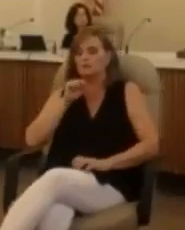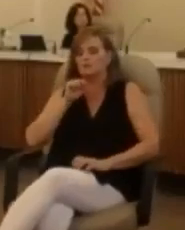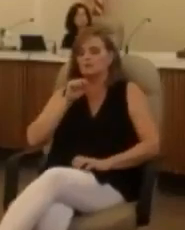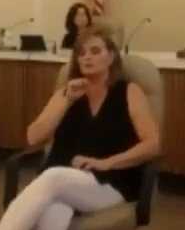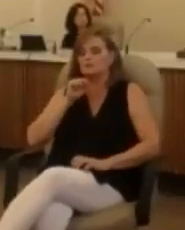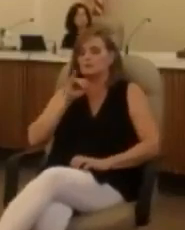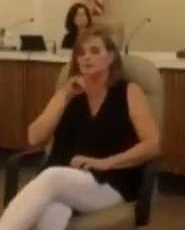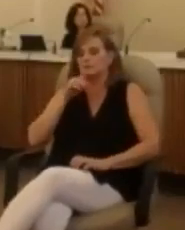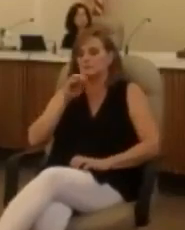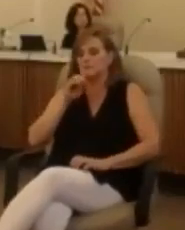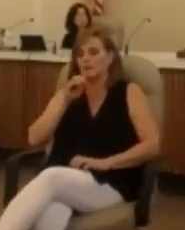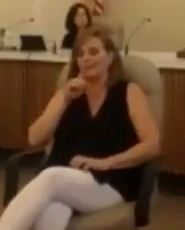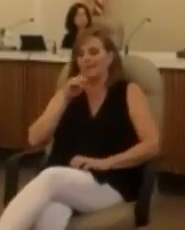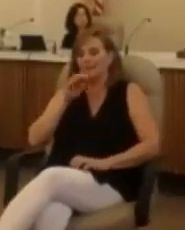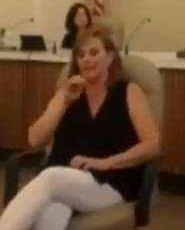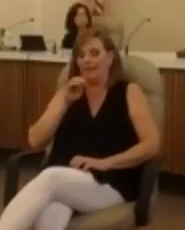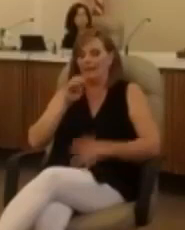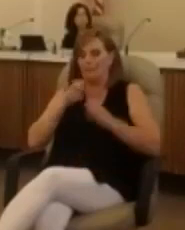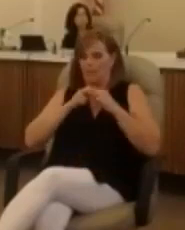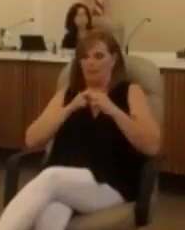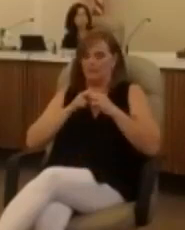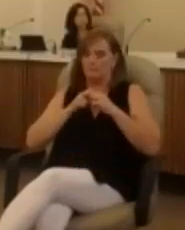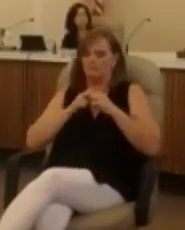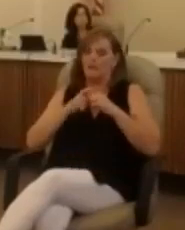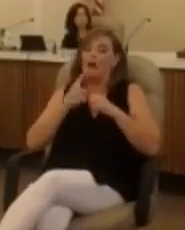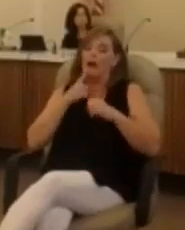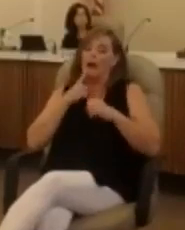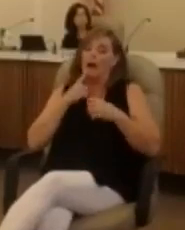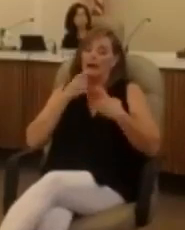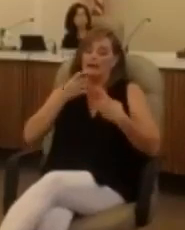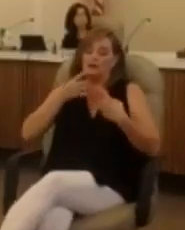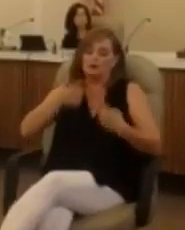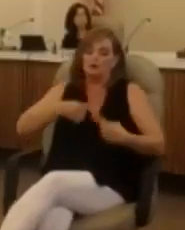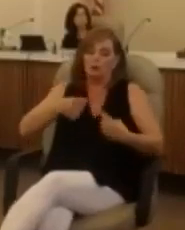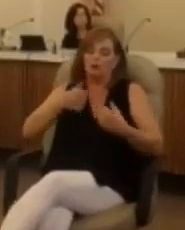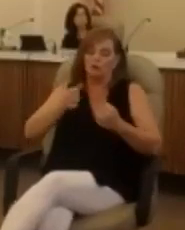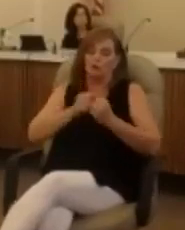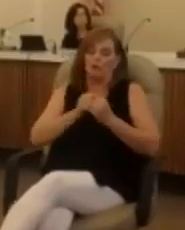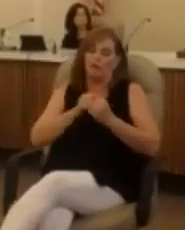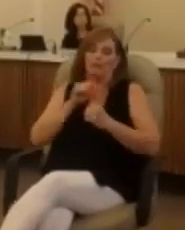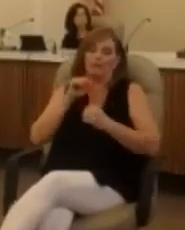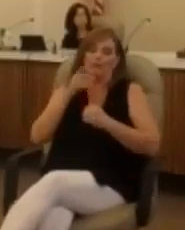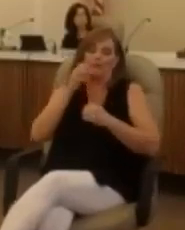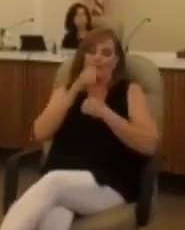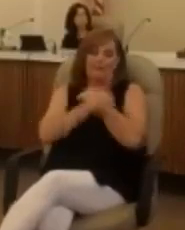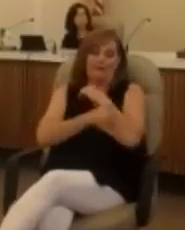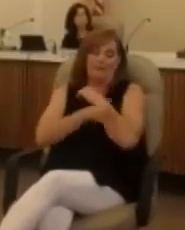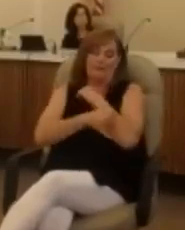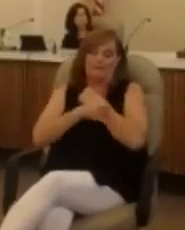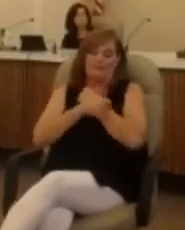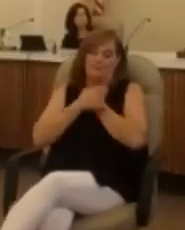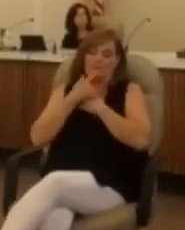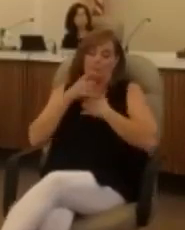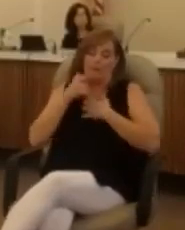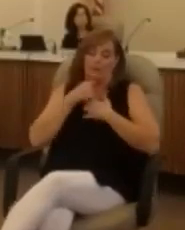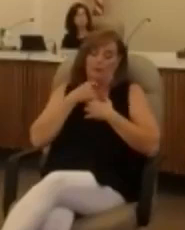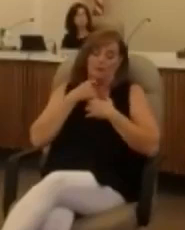driveway. I had to fight the county in order to get my driveway put in, even though it was across from an existing driveway.